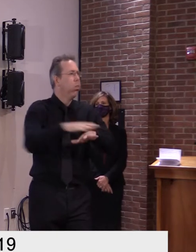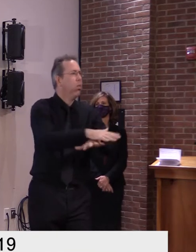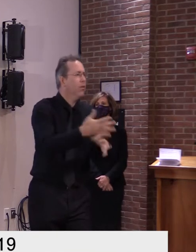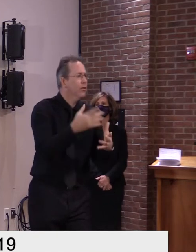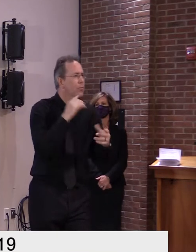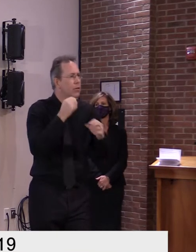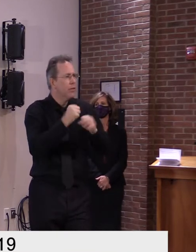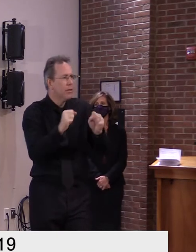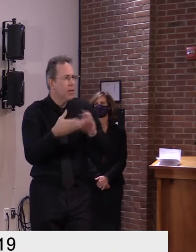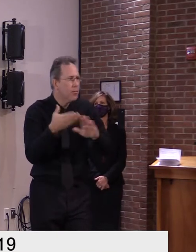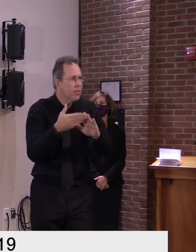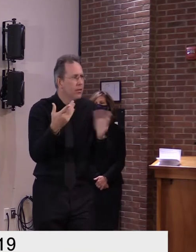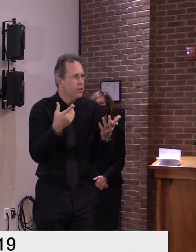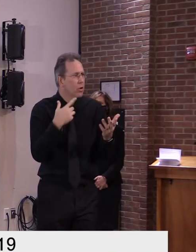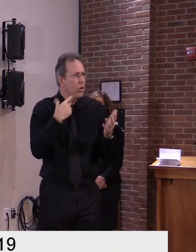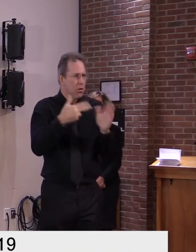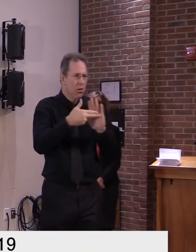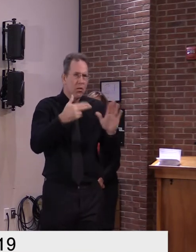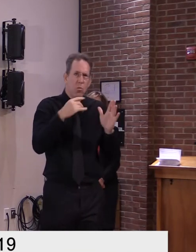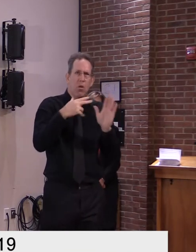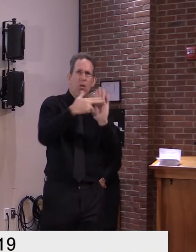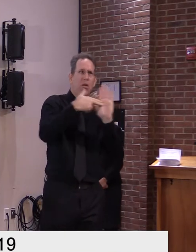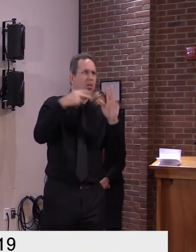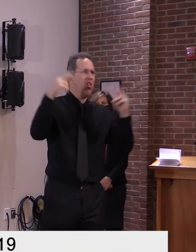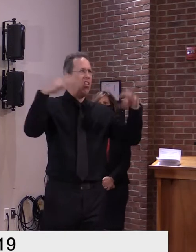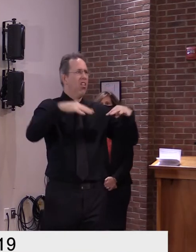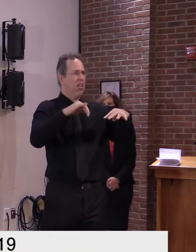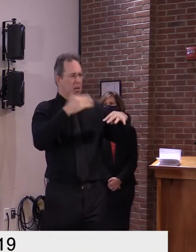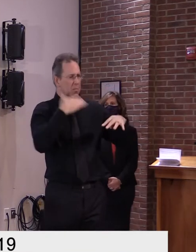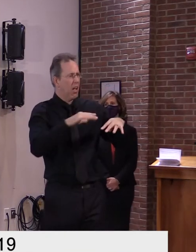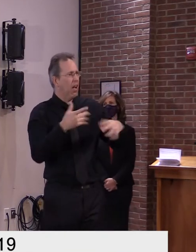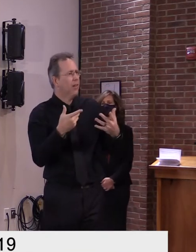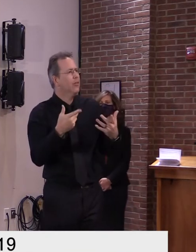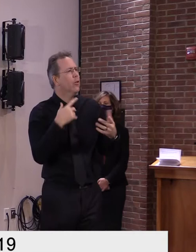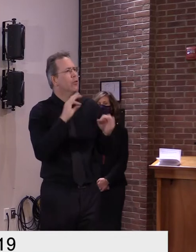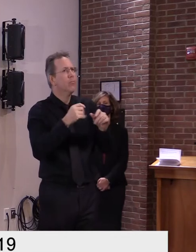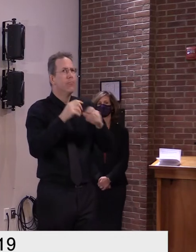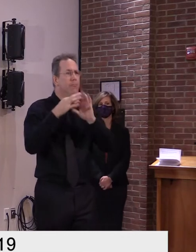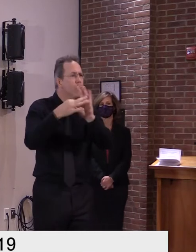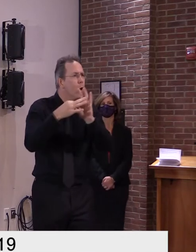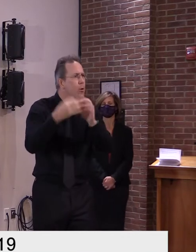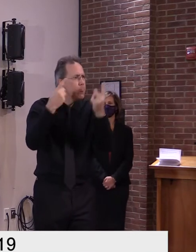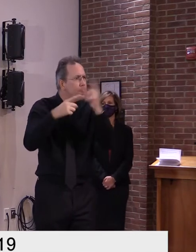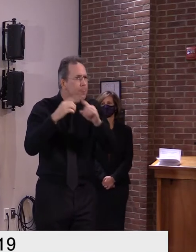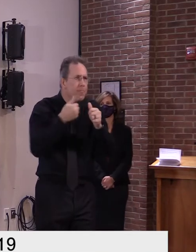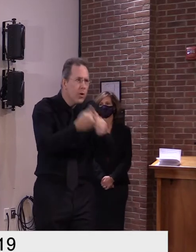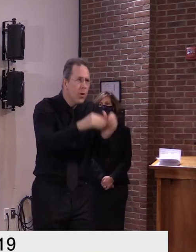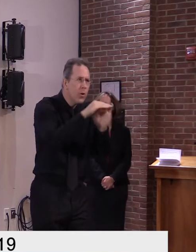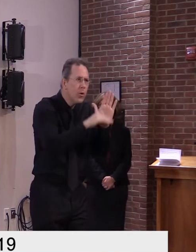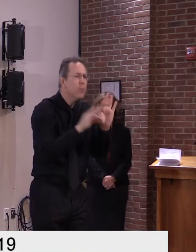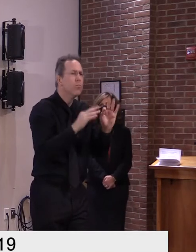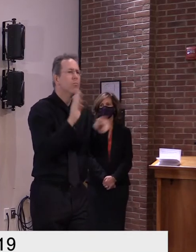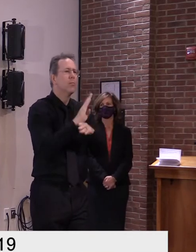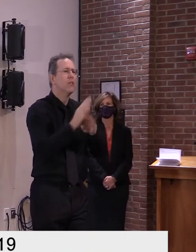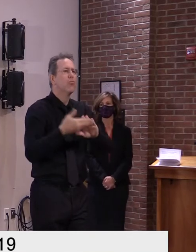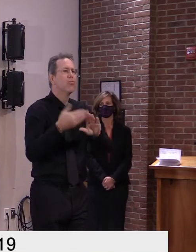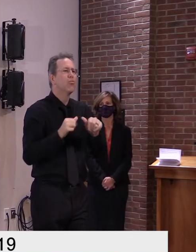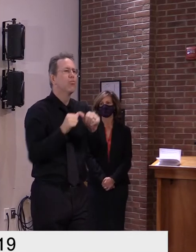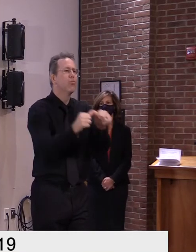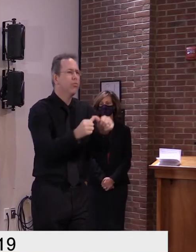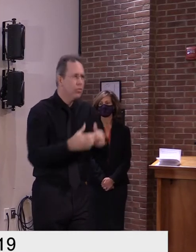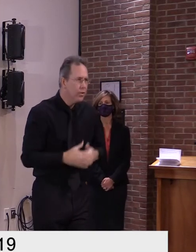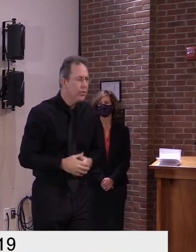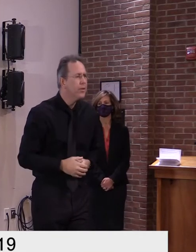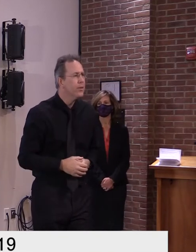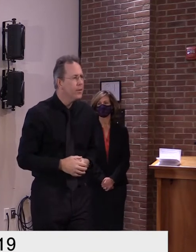be shut down either. So they have strict requirements in place, regulations. They are doing their best,